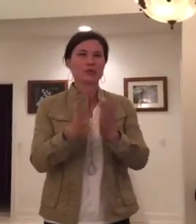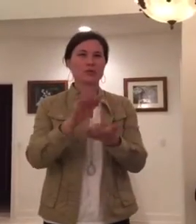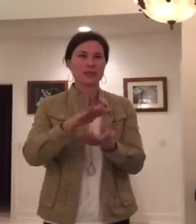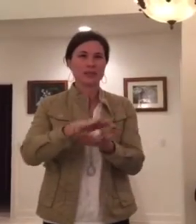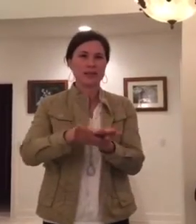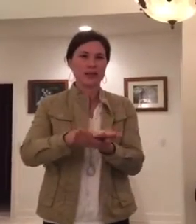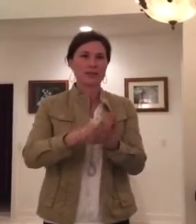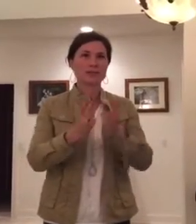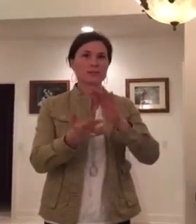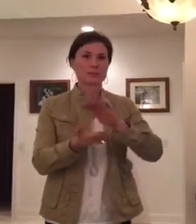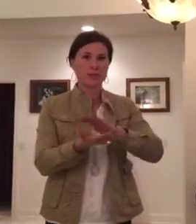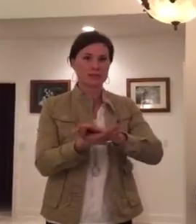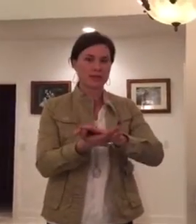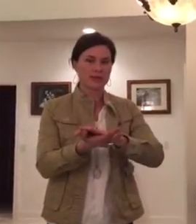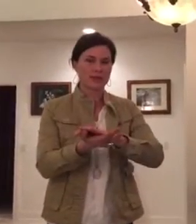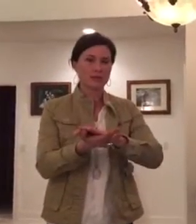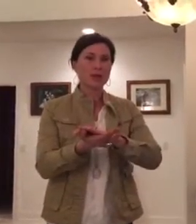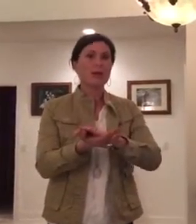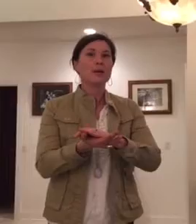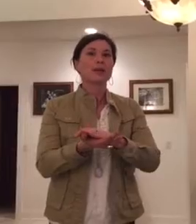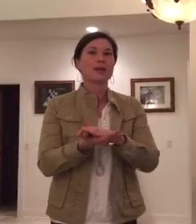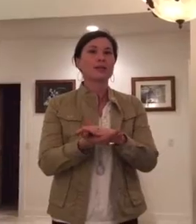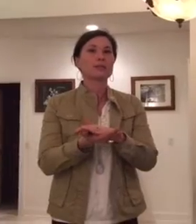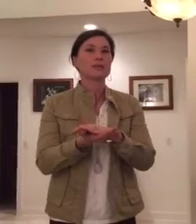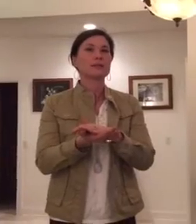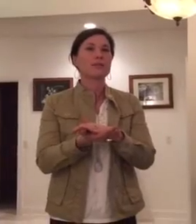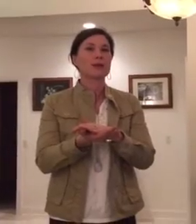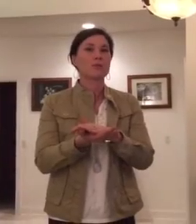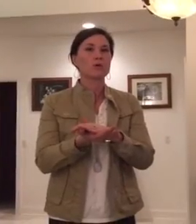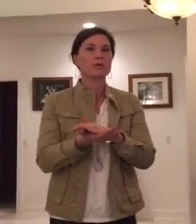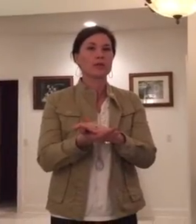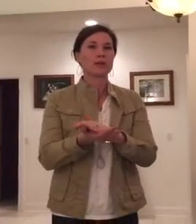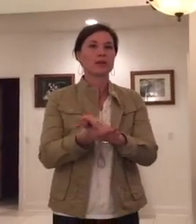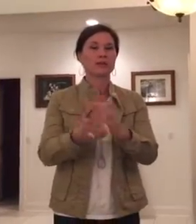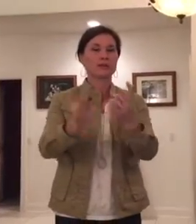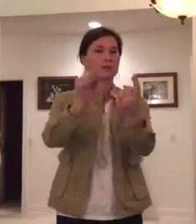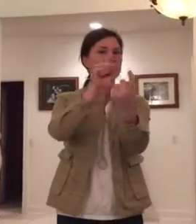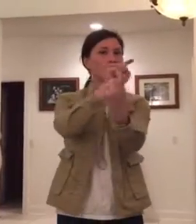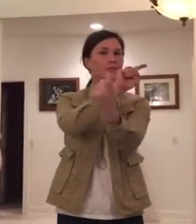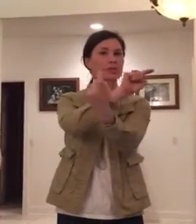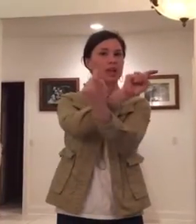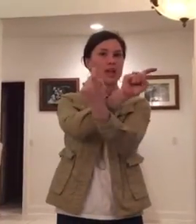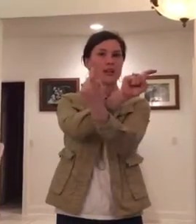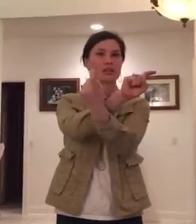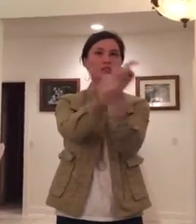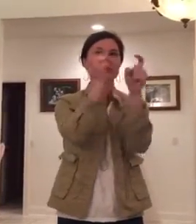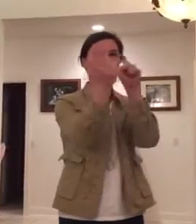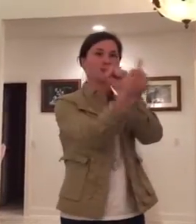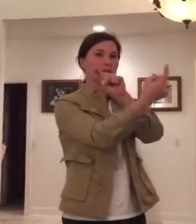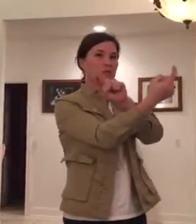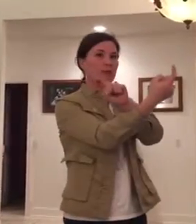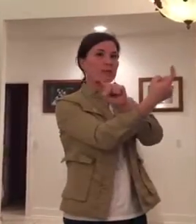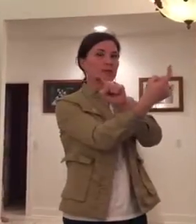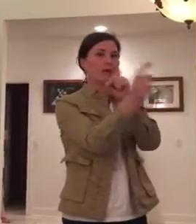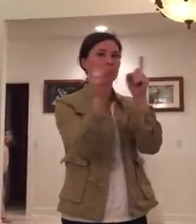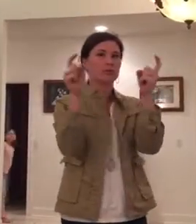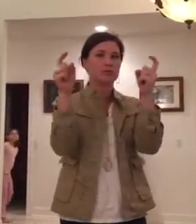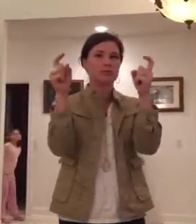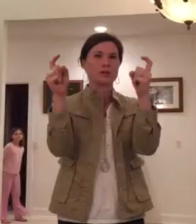you're forming clay because it's pressed together. The next one is metamorphic, sign for change. Just wrap it around with the two